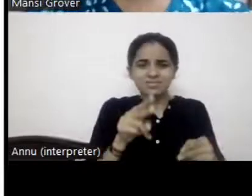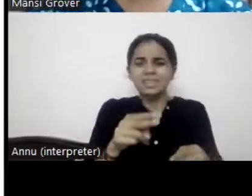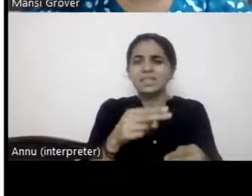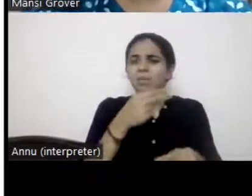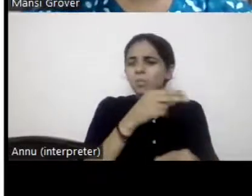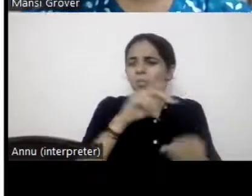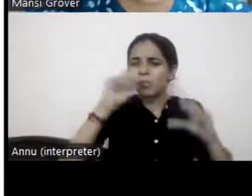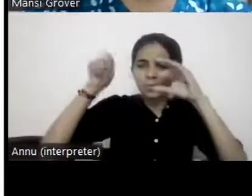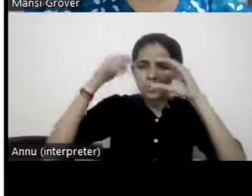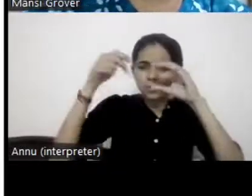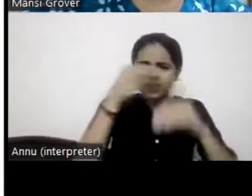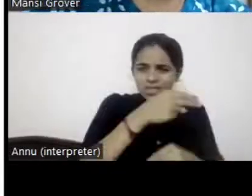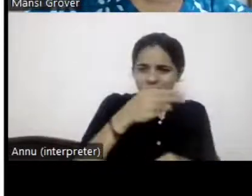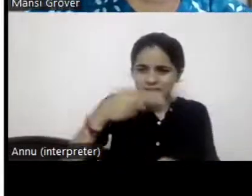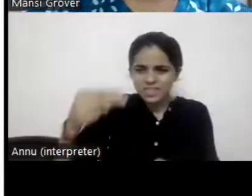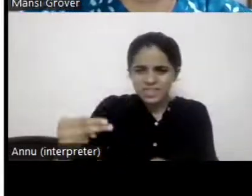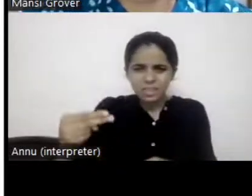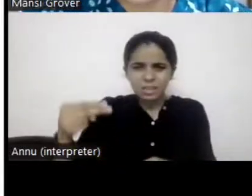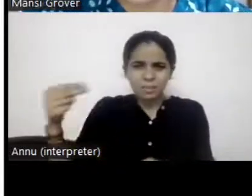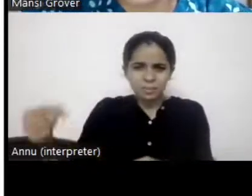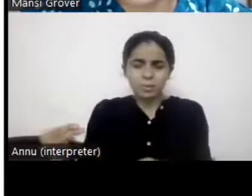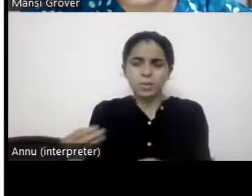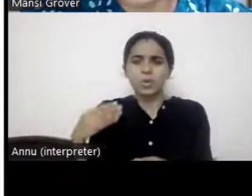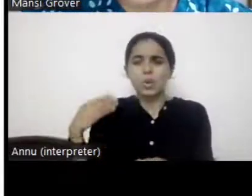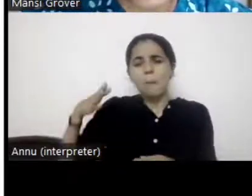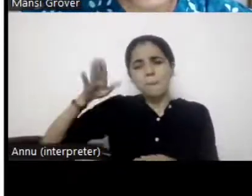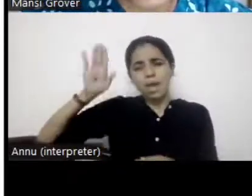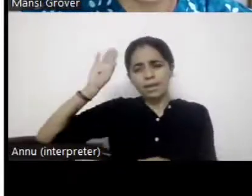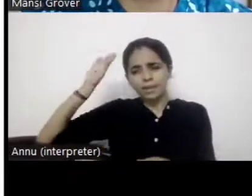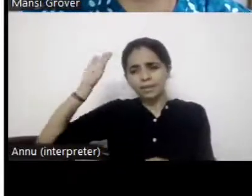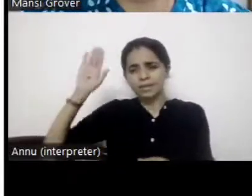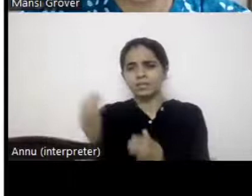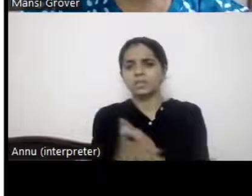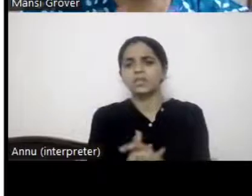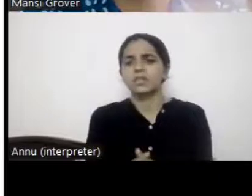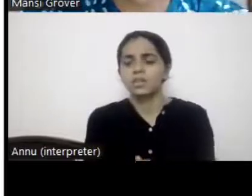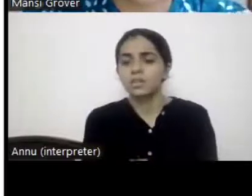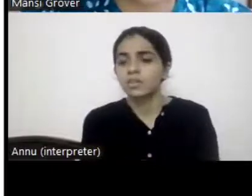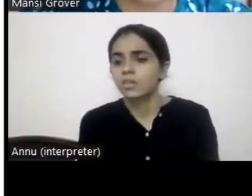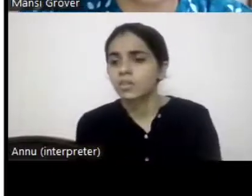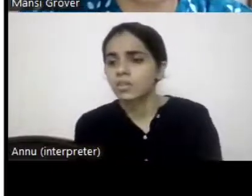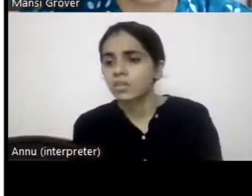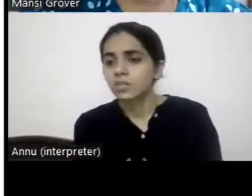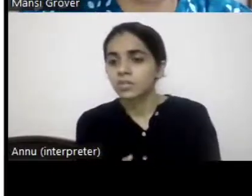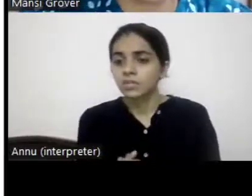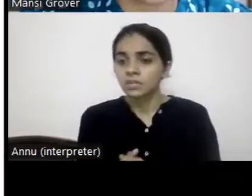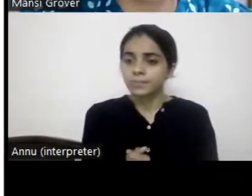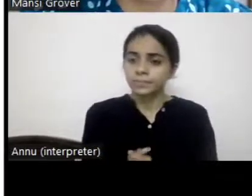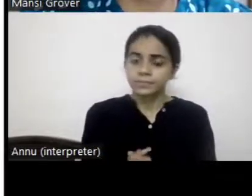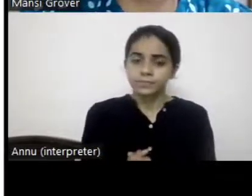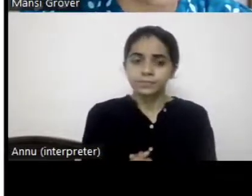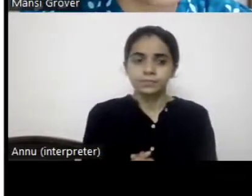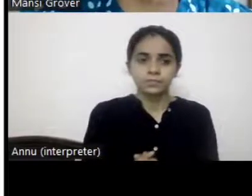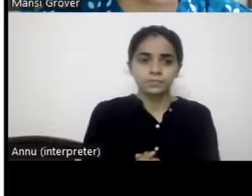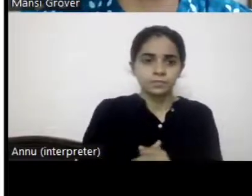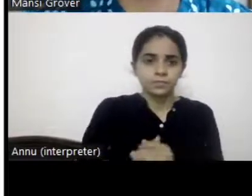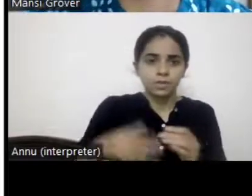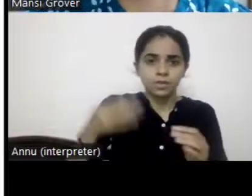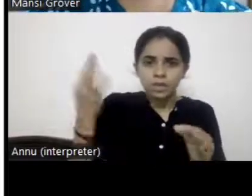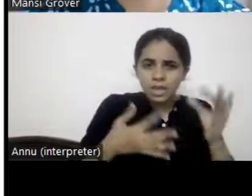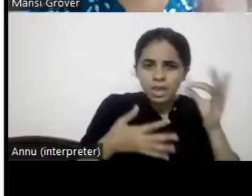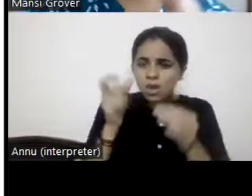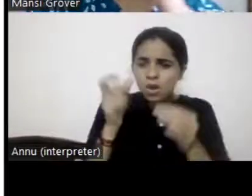Sparsh, Jai Kishan, Aankhein, Andhadhun, Kabil. And there are these films would talk